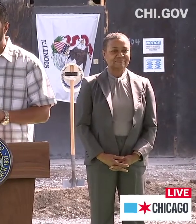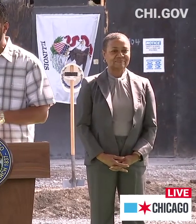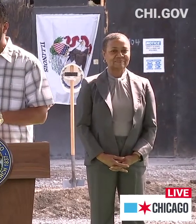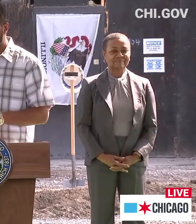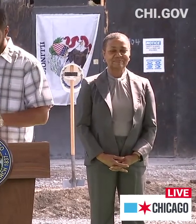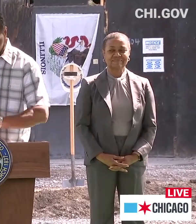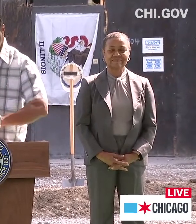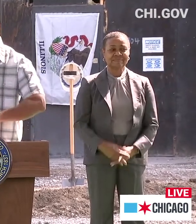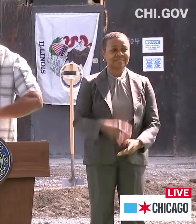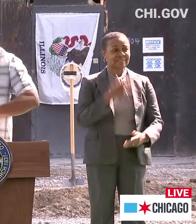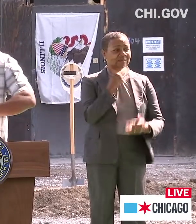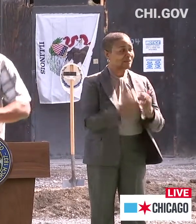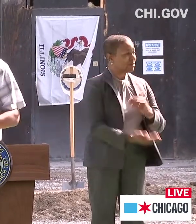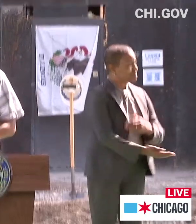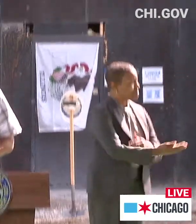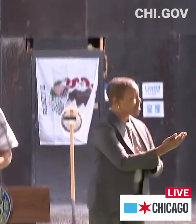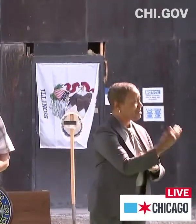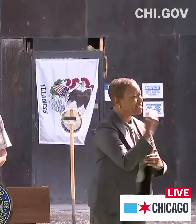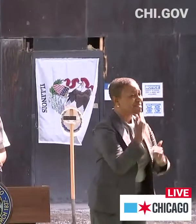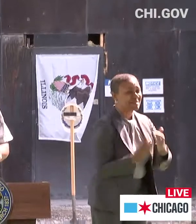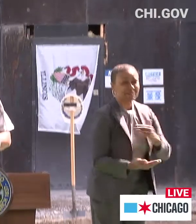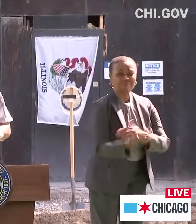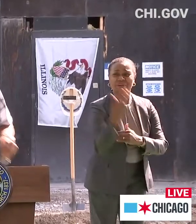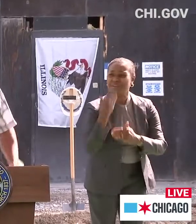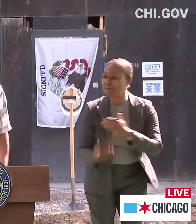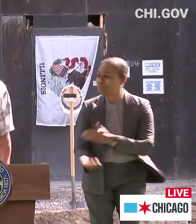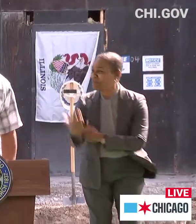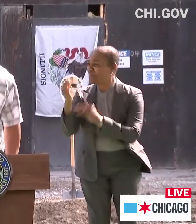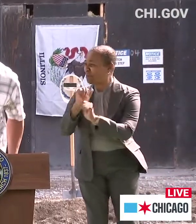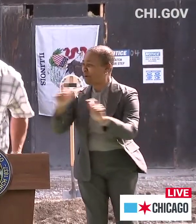Good morning, good morning, good morning.